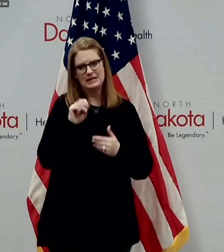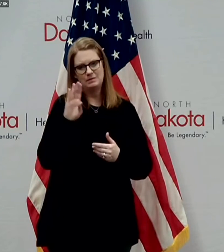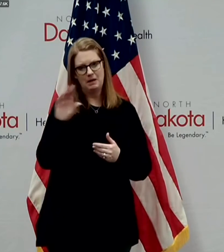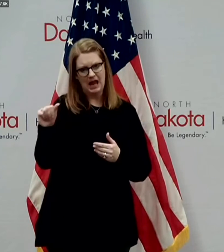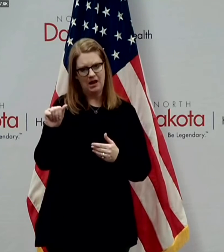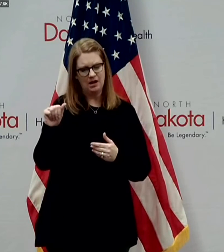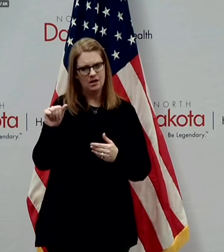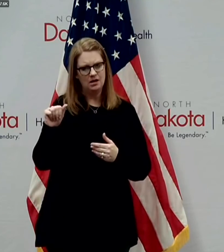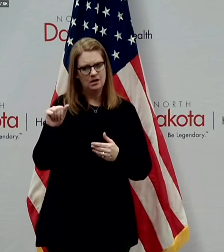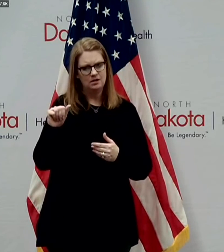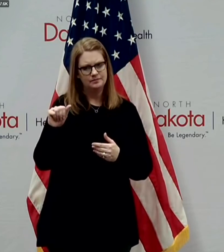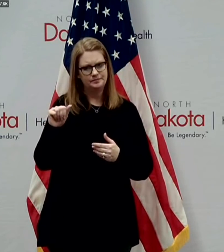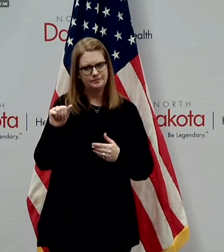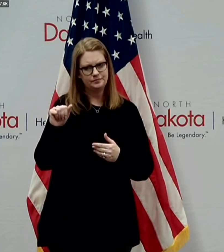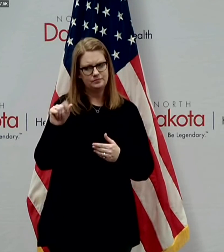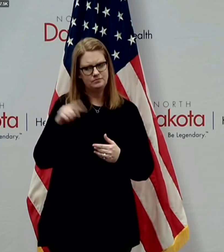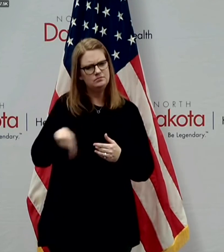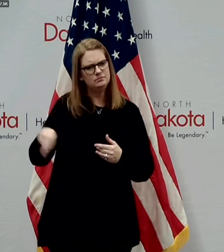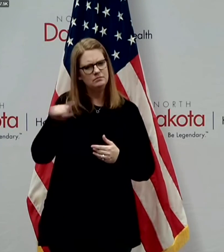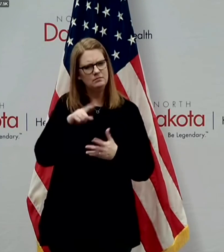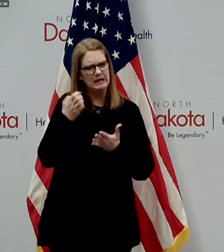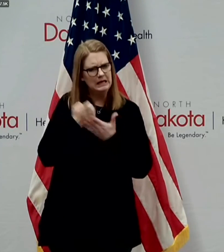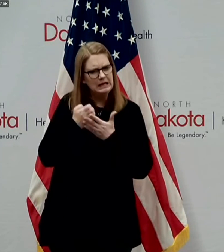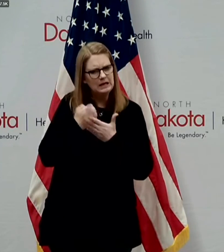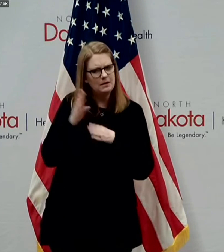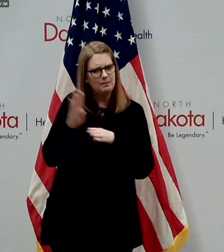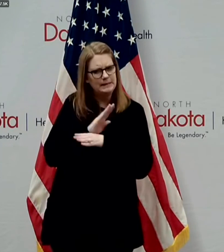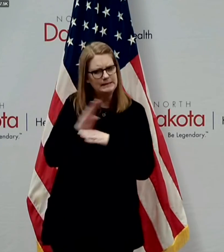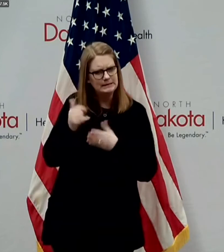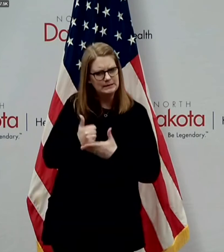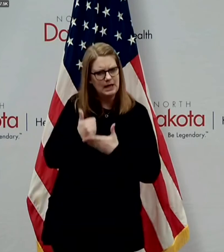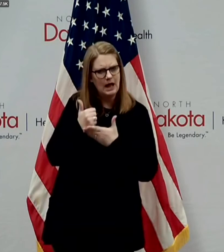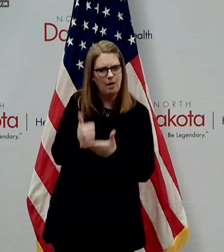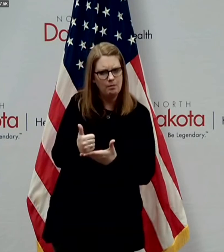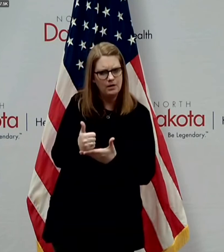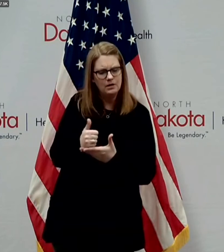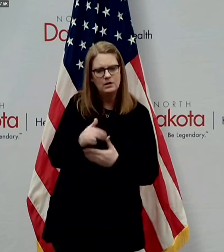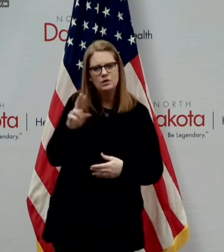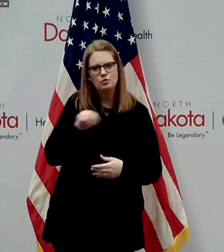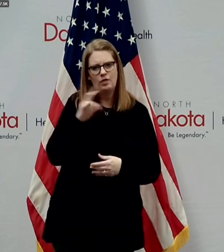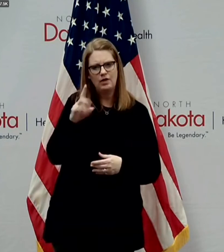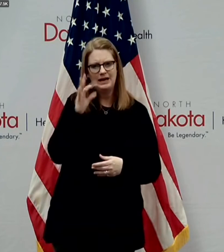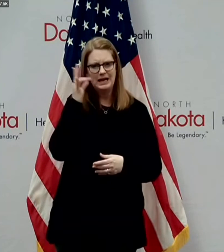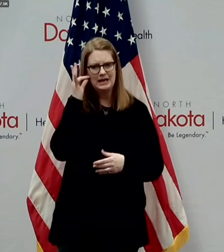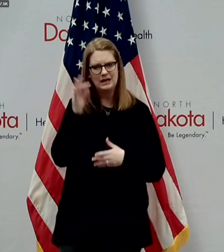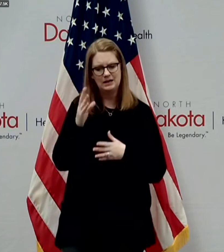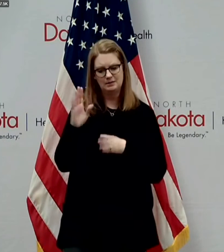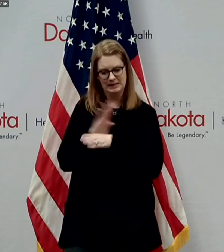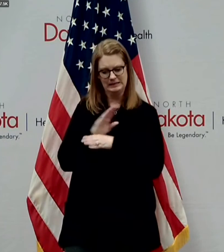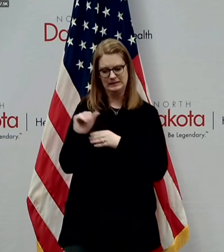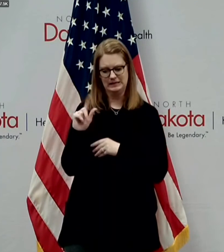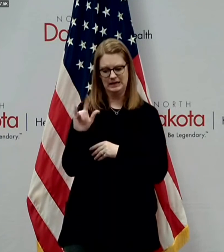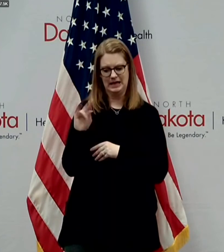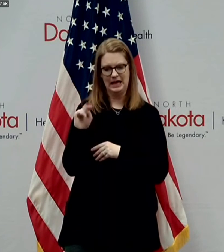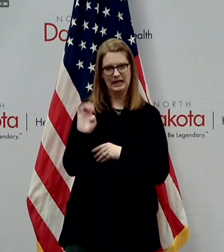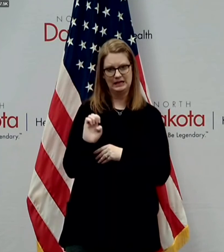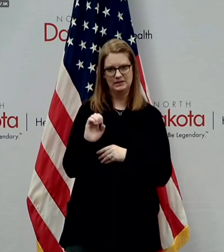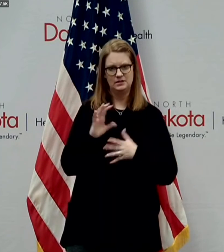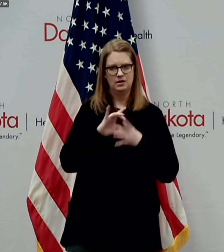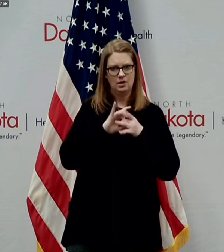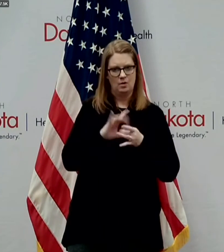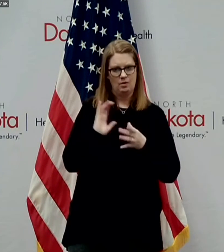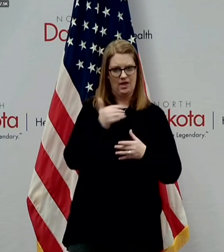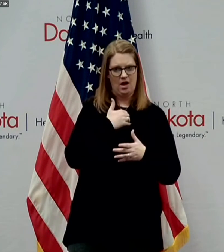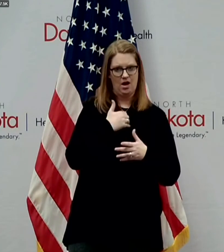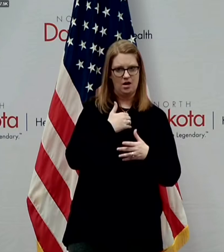lot of economic business help is the North Dakota Indian Business Alliance that we have under our office and with